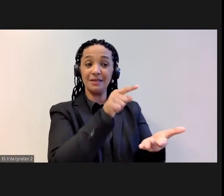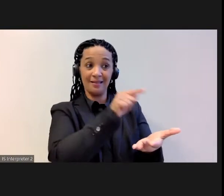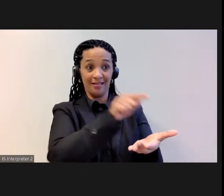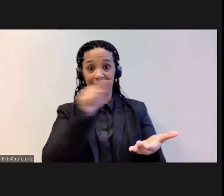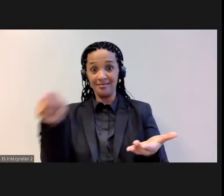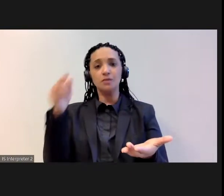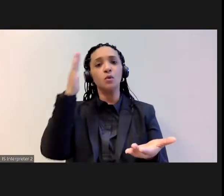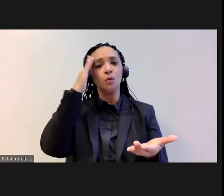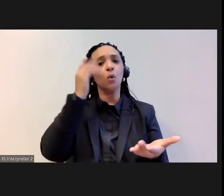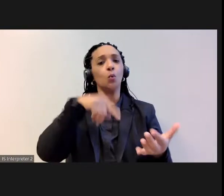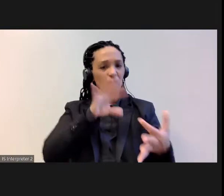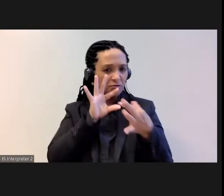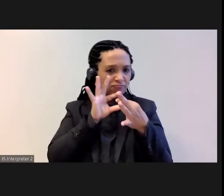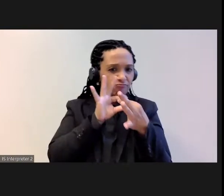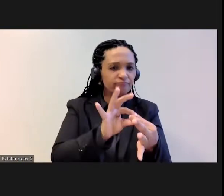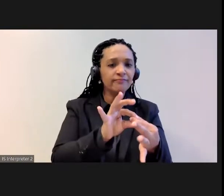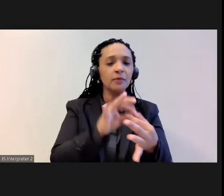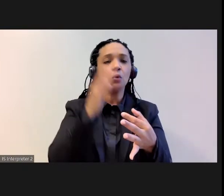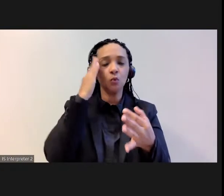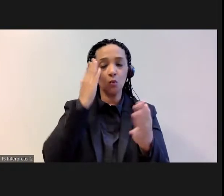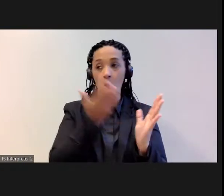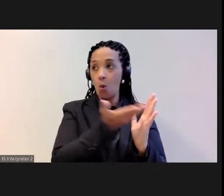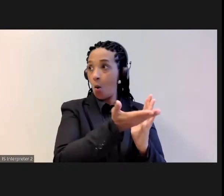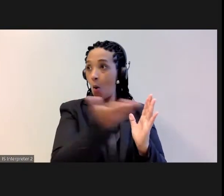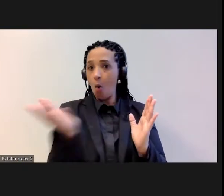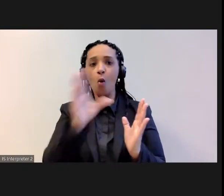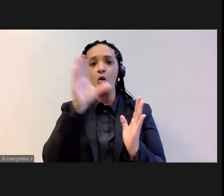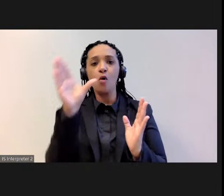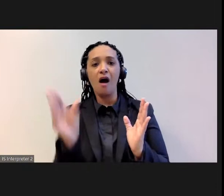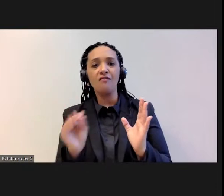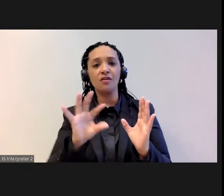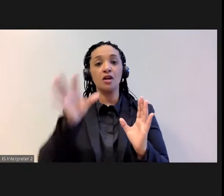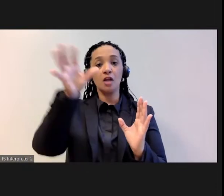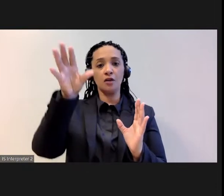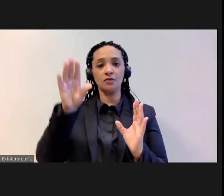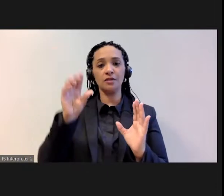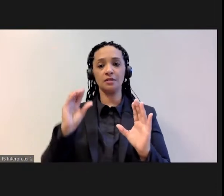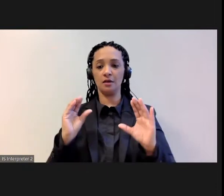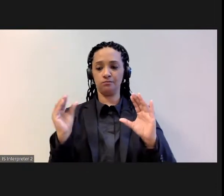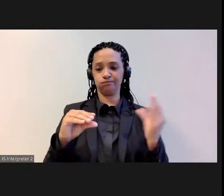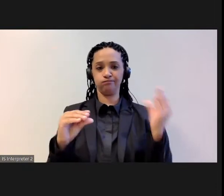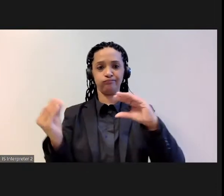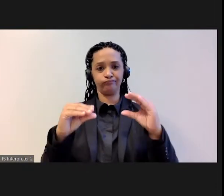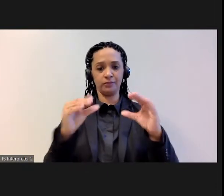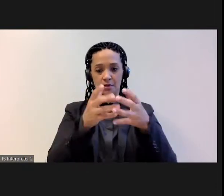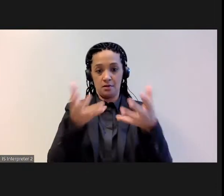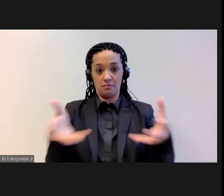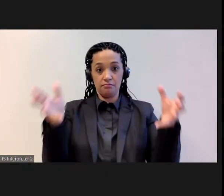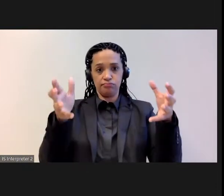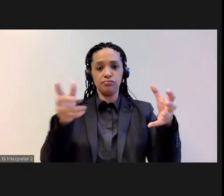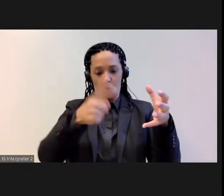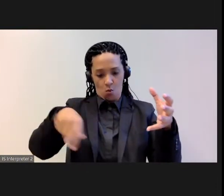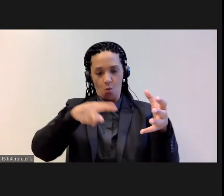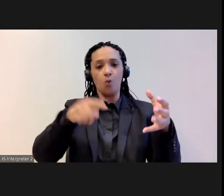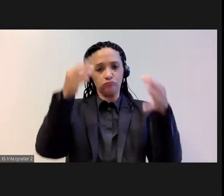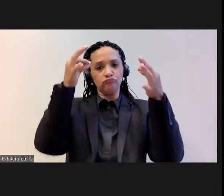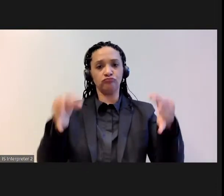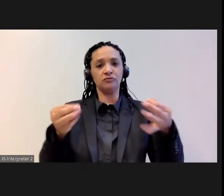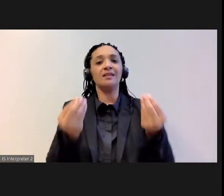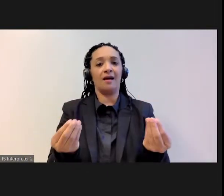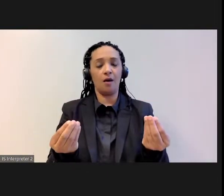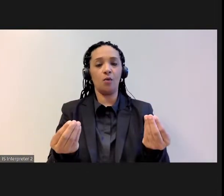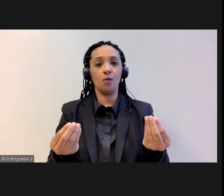on the principles of all countries contribute, all countries benefit, and all countries decide. In a way that we need